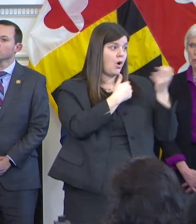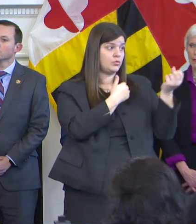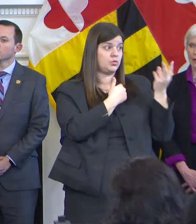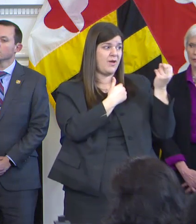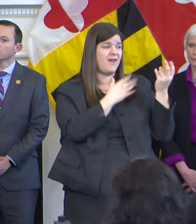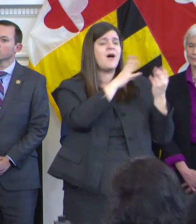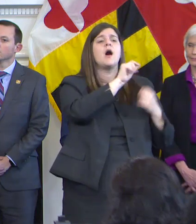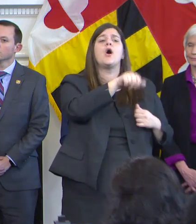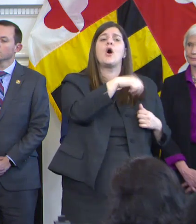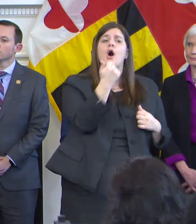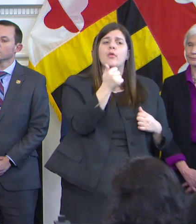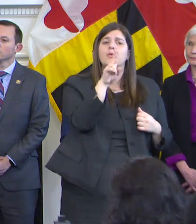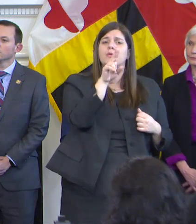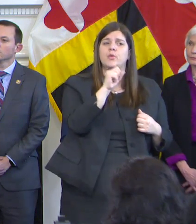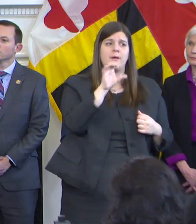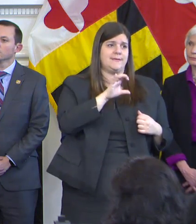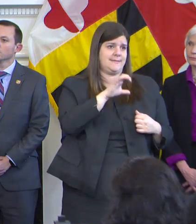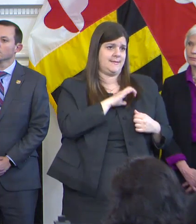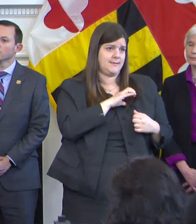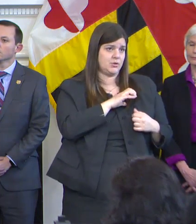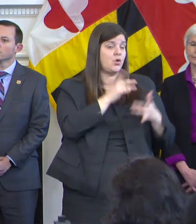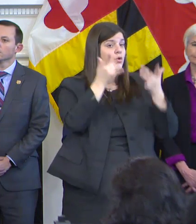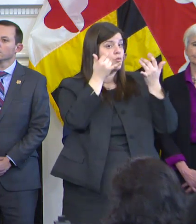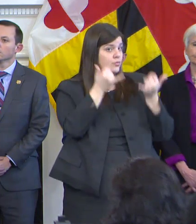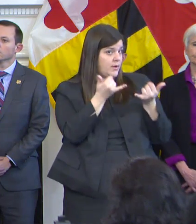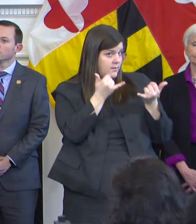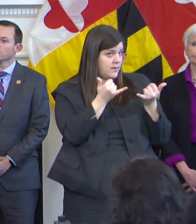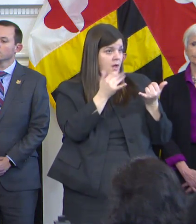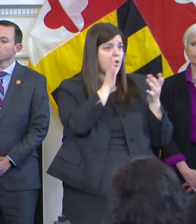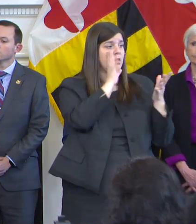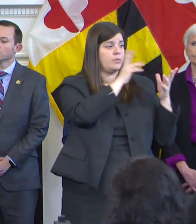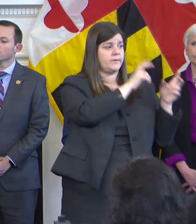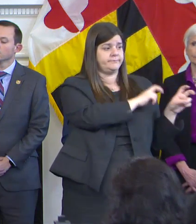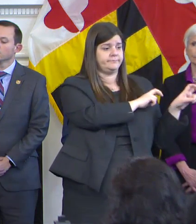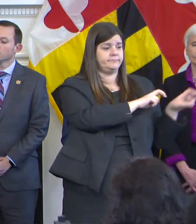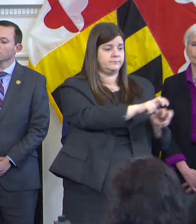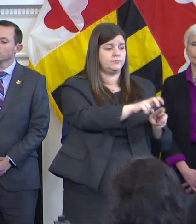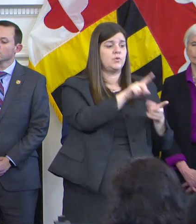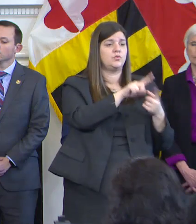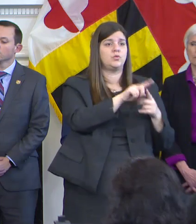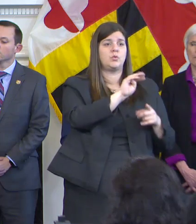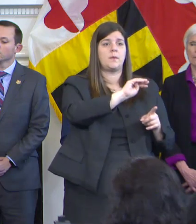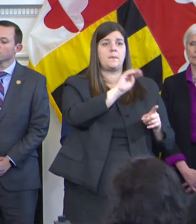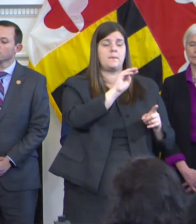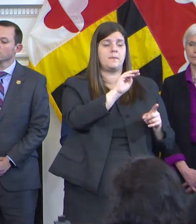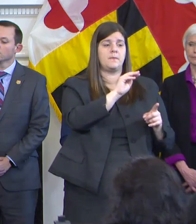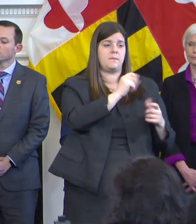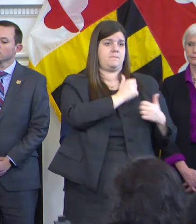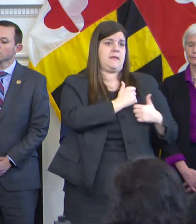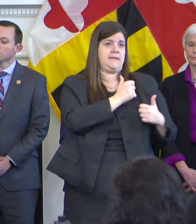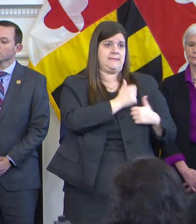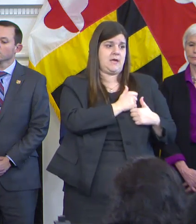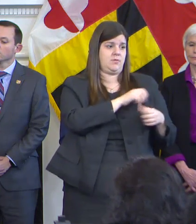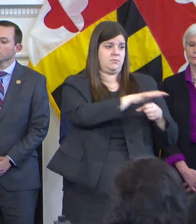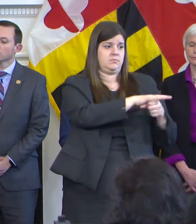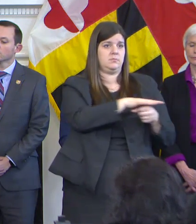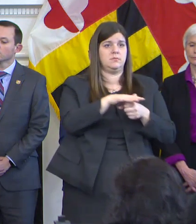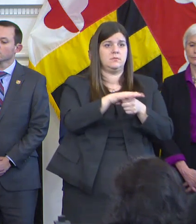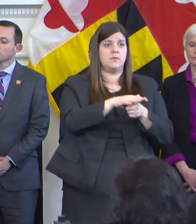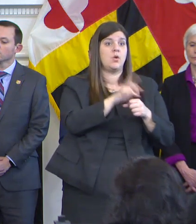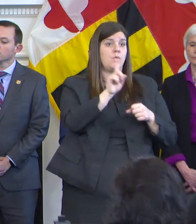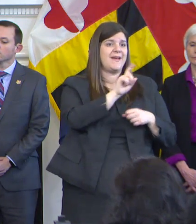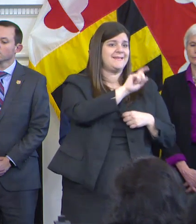ship are currently being transported to military bases in Texas and Georgia